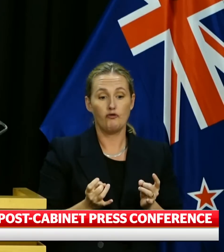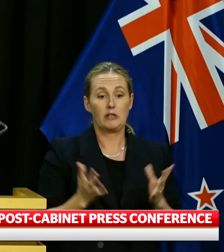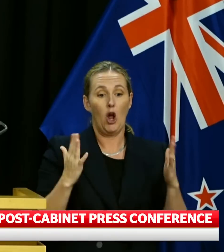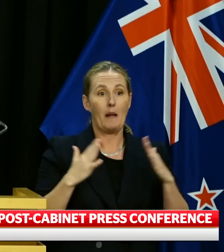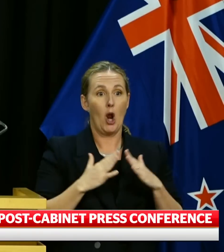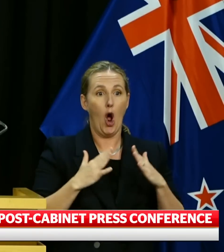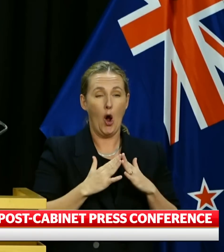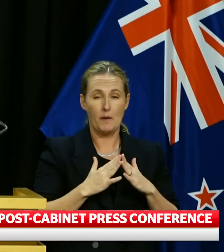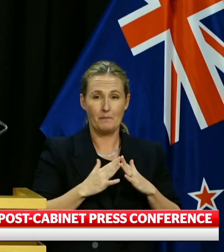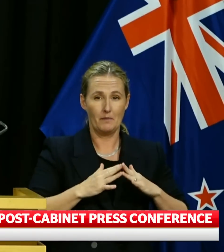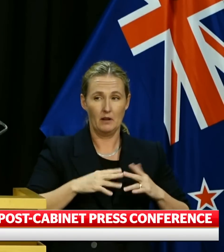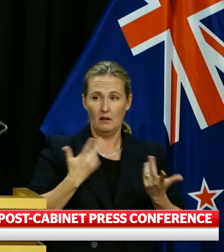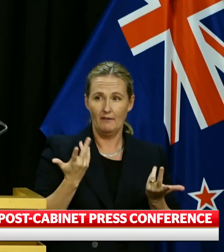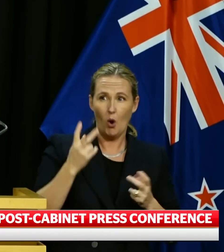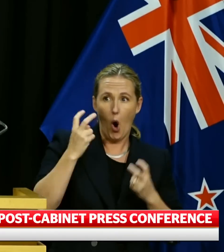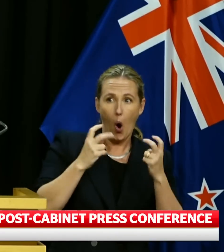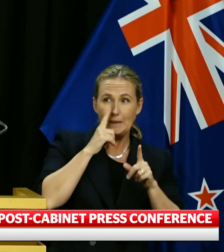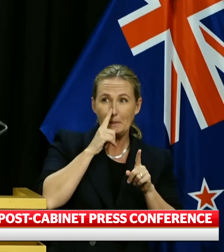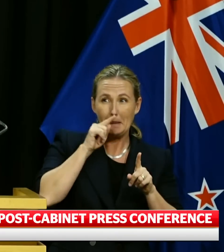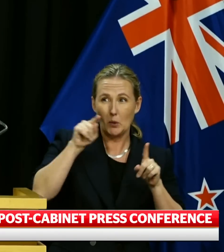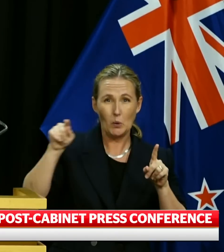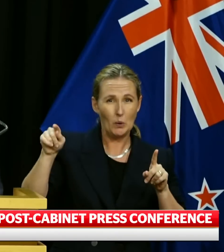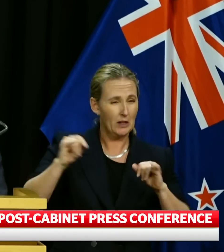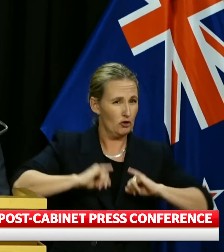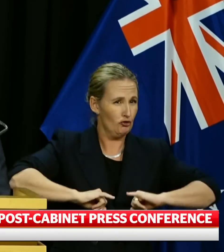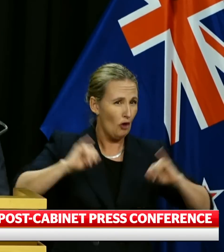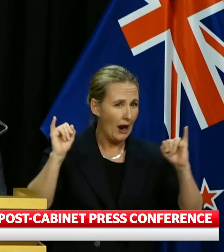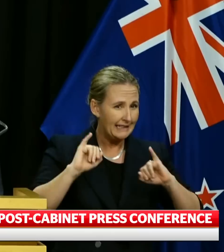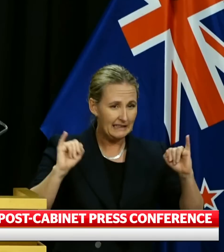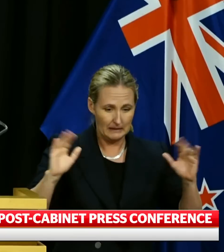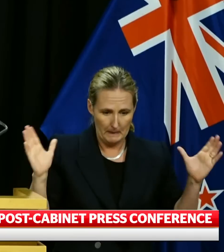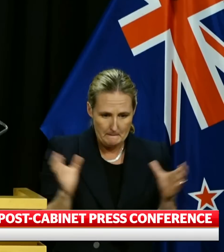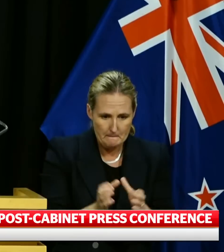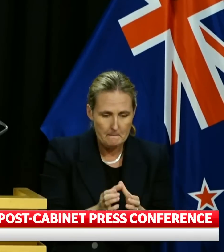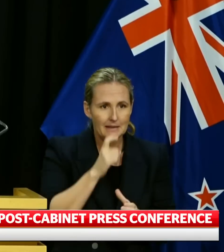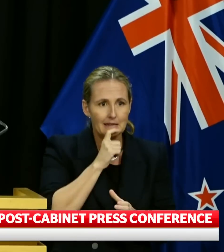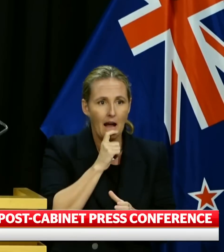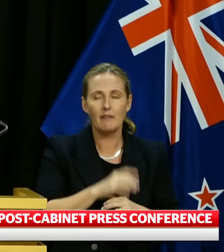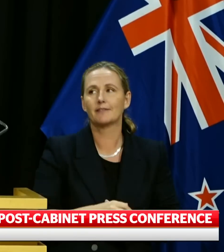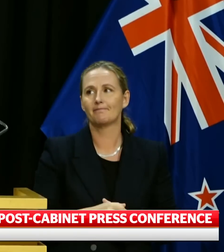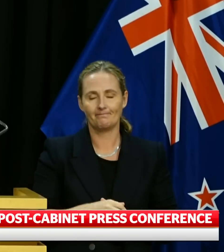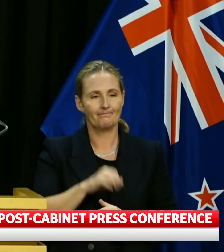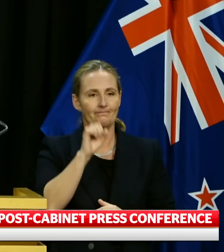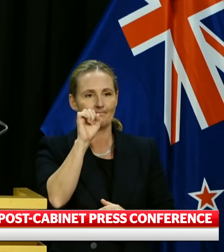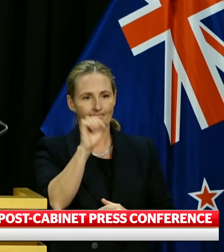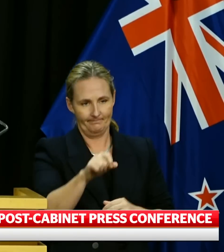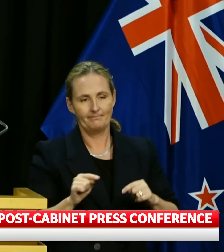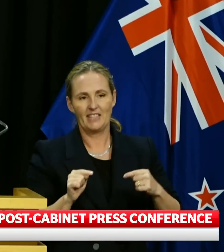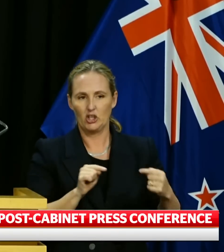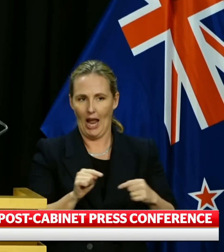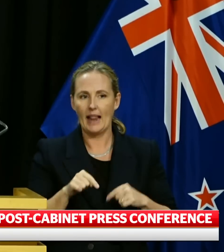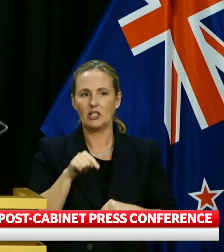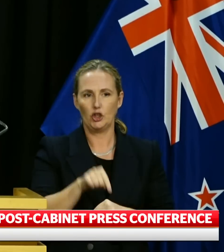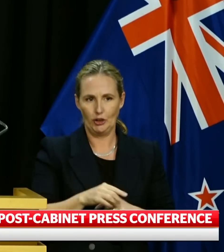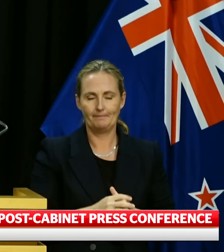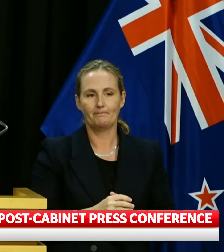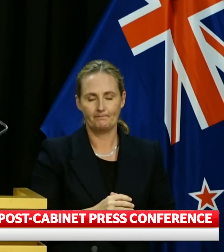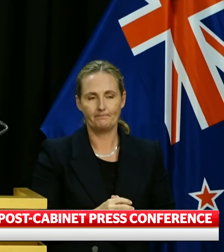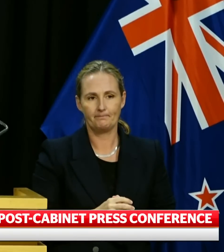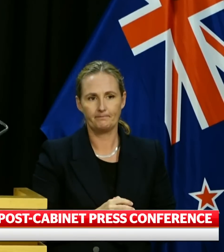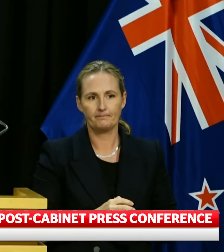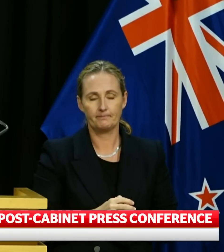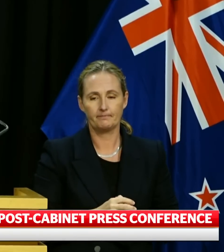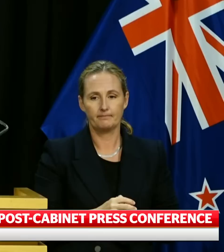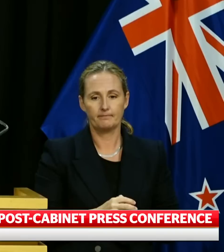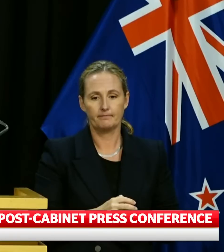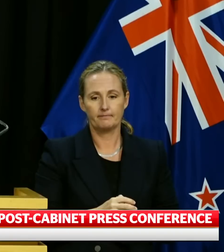accept that the aged care sector is in crisis? It's certainly an area where it's challenging. One of the things that makes that